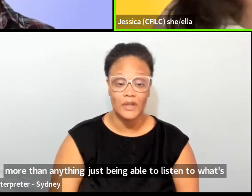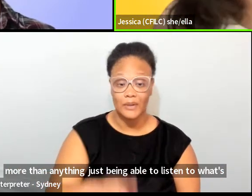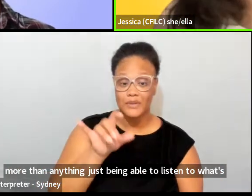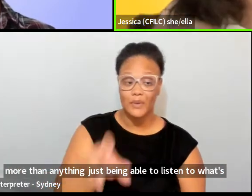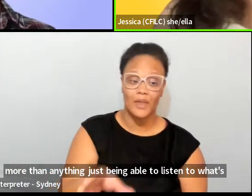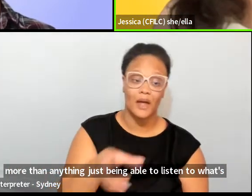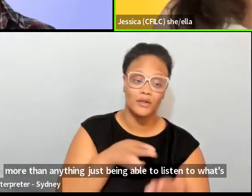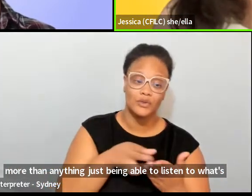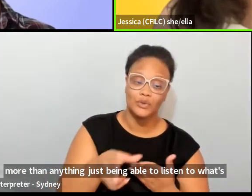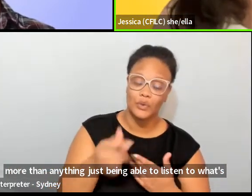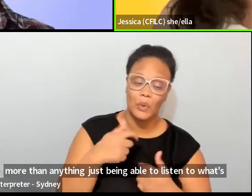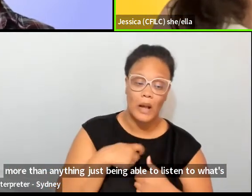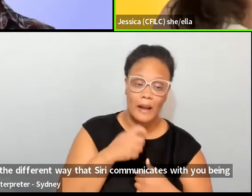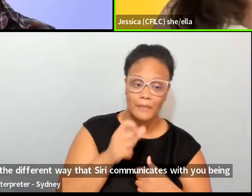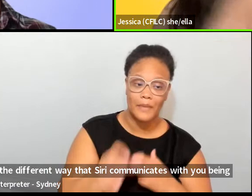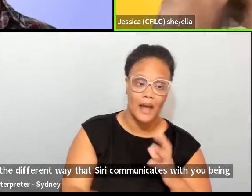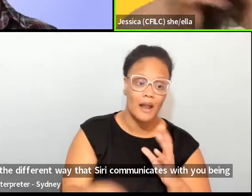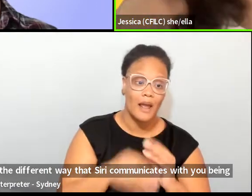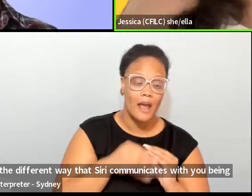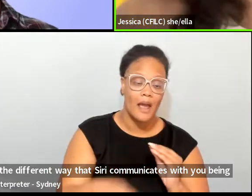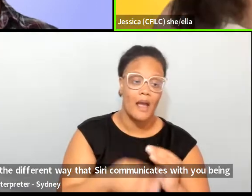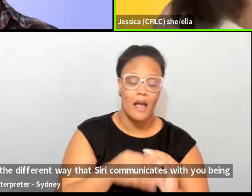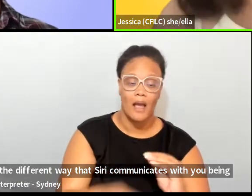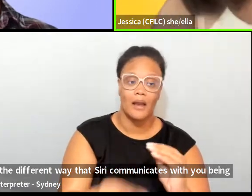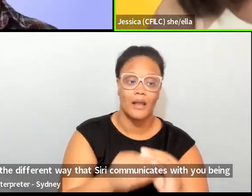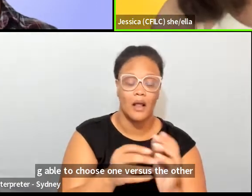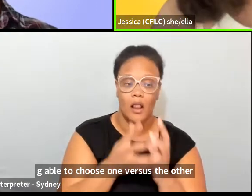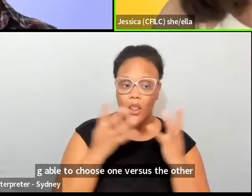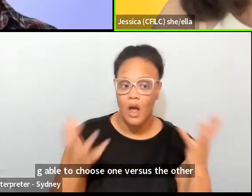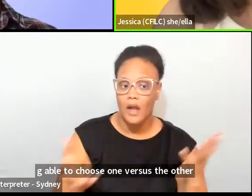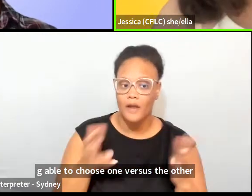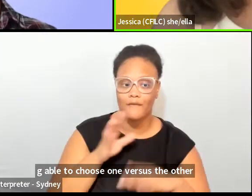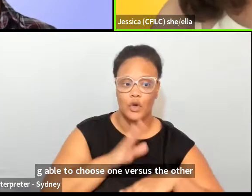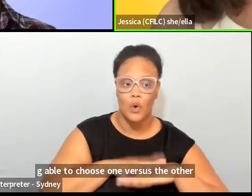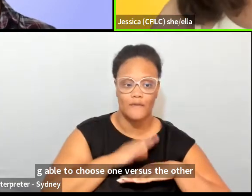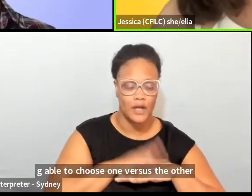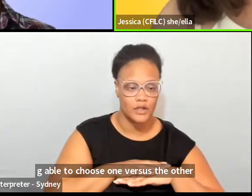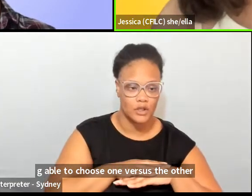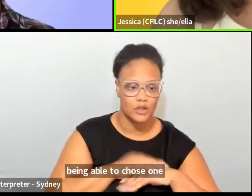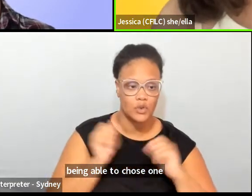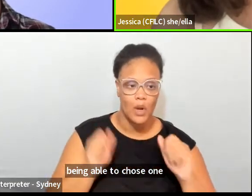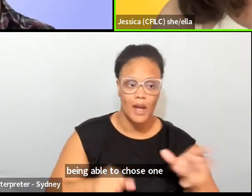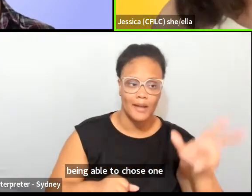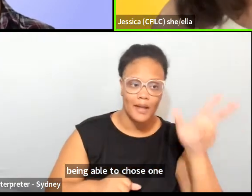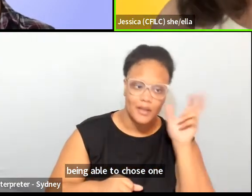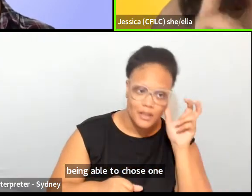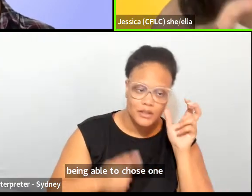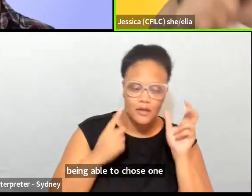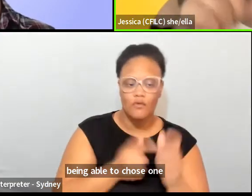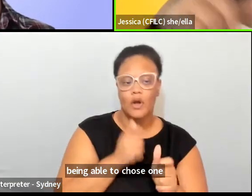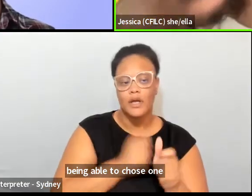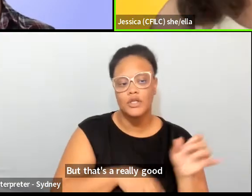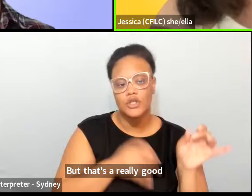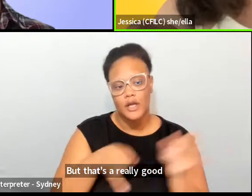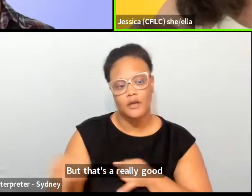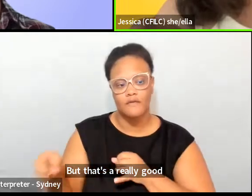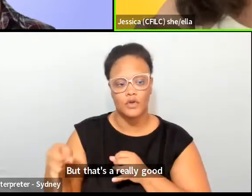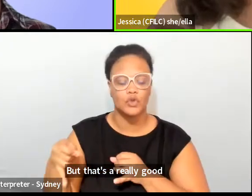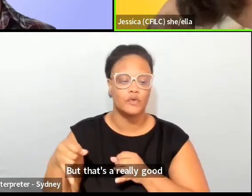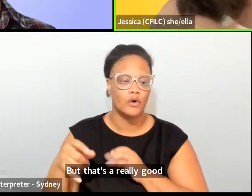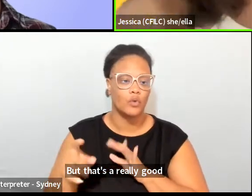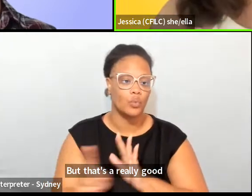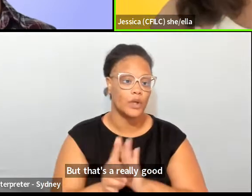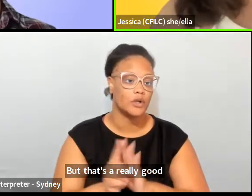I'm not adding as many notifications, so I can be able to listen towards each individual ringtone. So the more that we